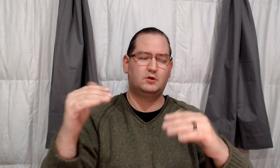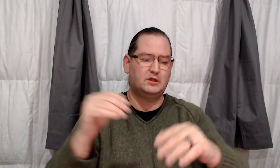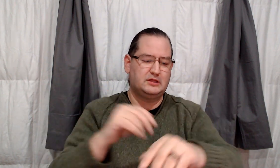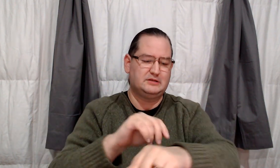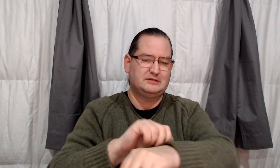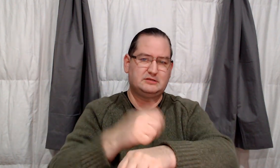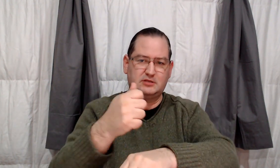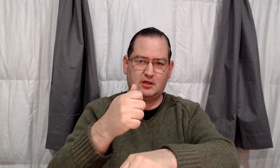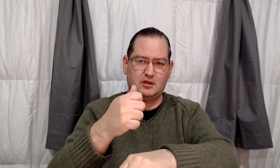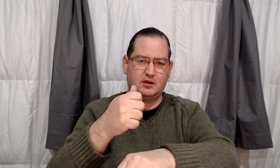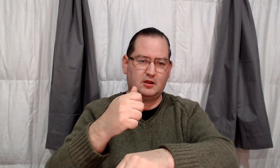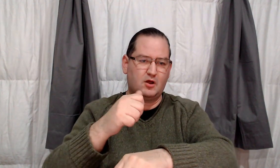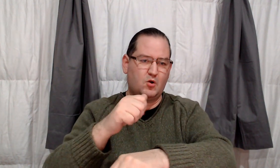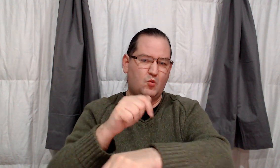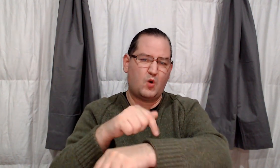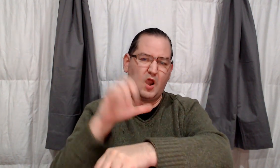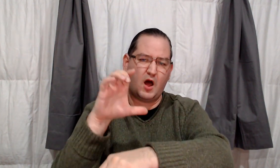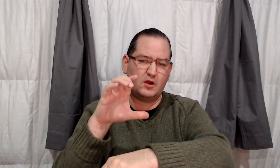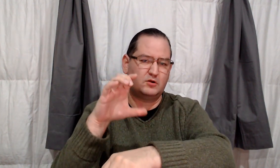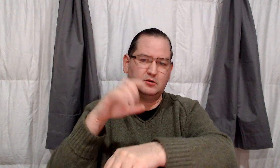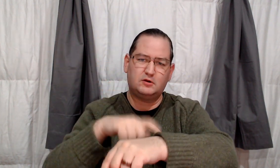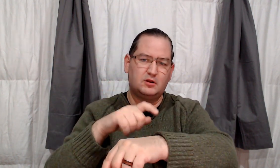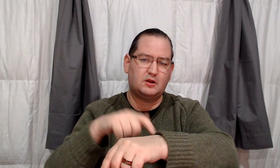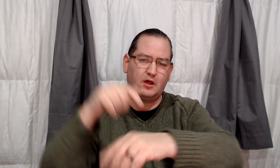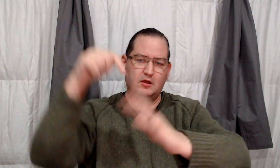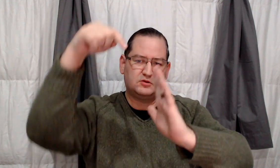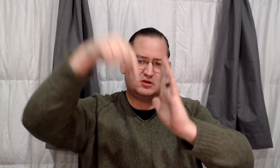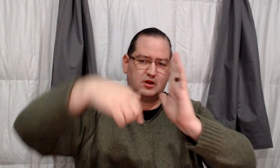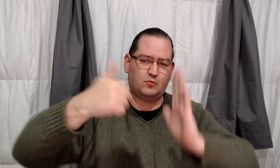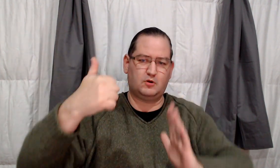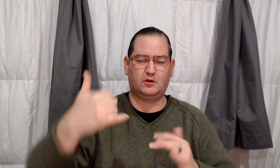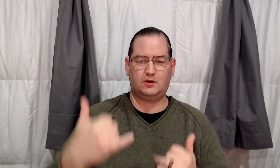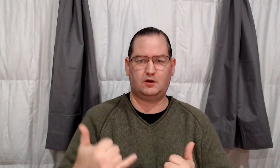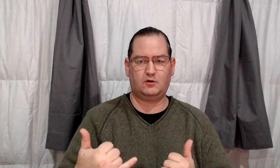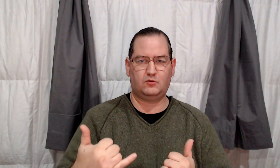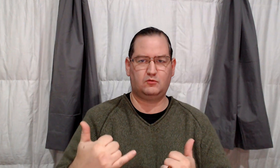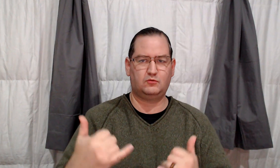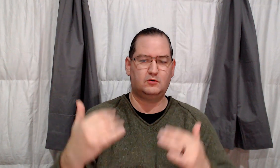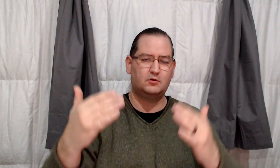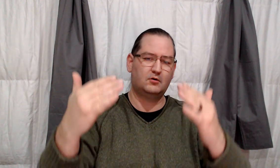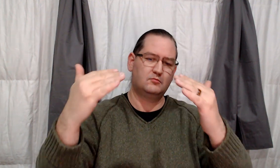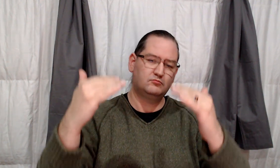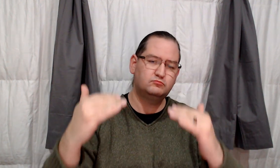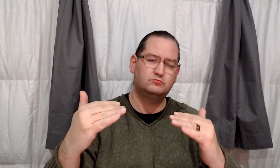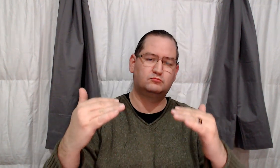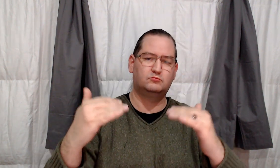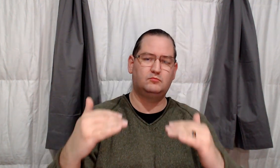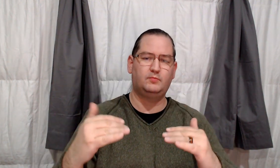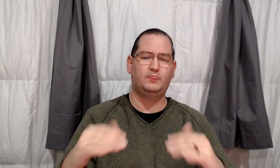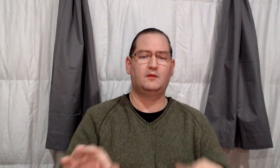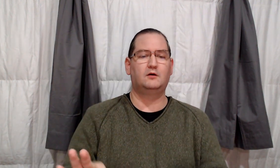Nothing bothers or affects you, nothing disturbs you. All that matters is you, the sound of my